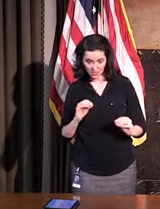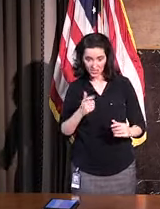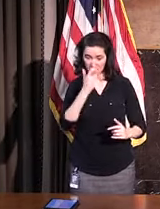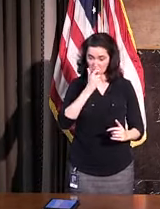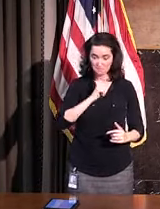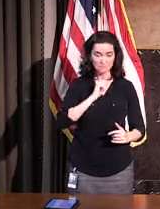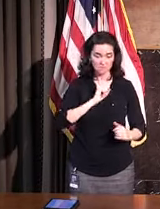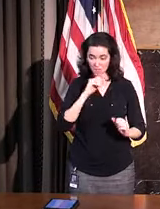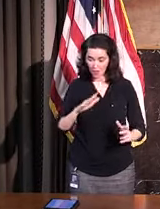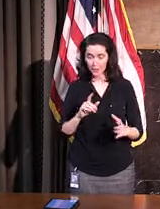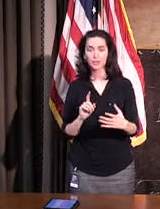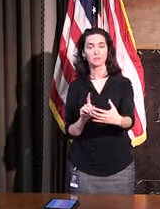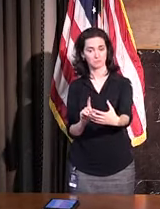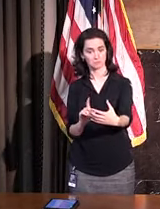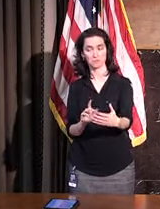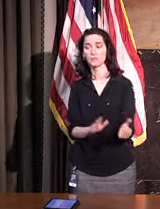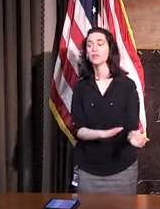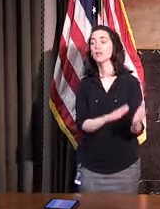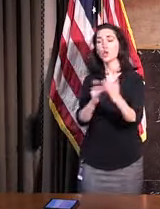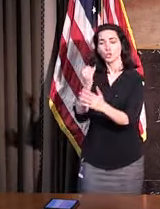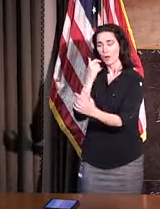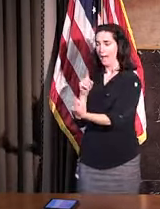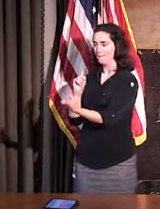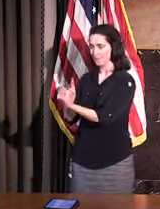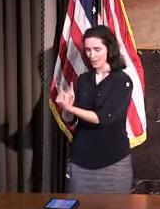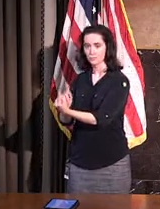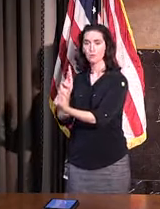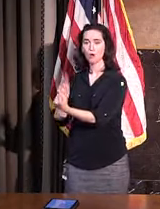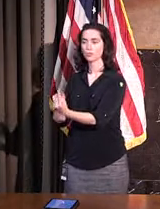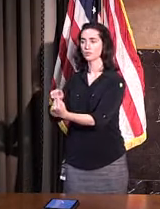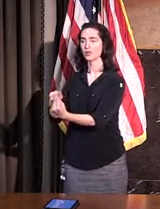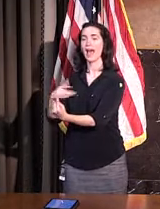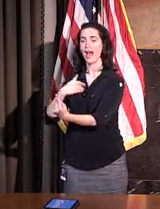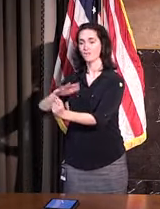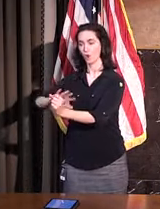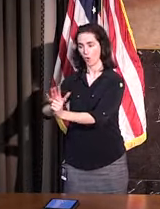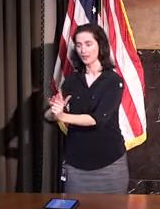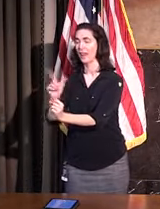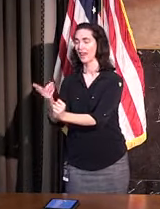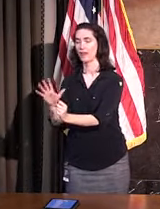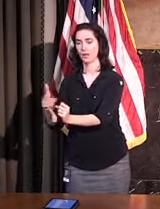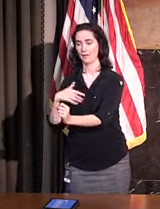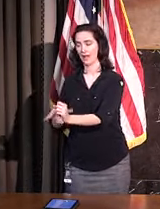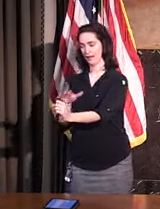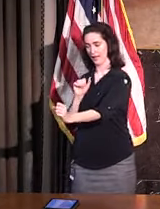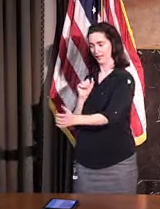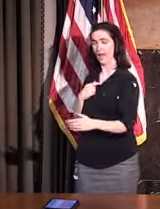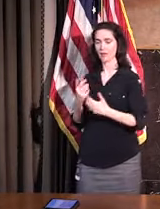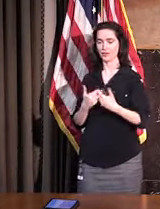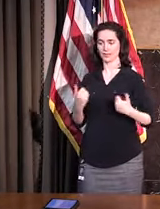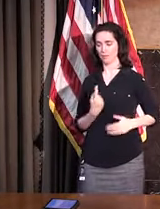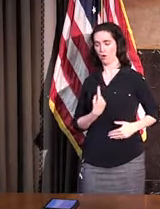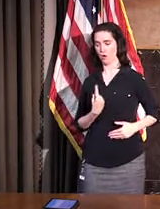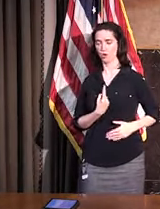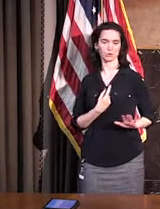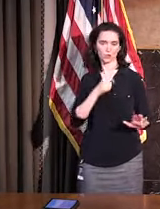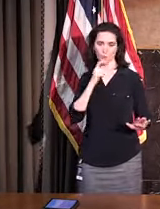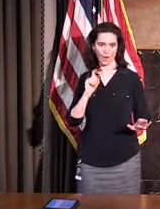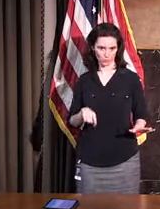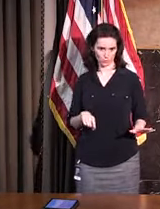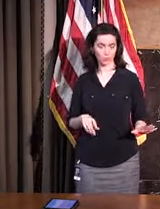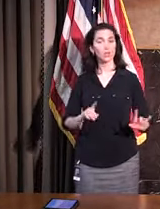following known exposure to a case of COVID. We would still ask you, after being fully